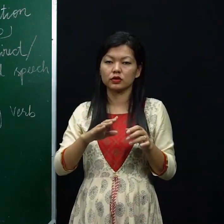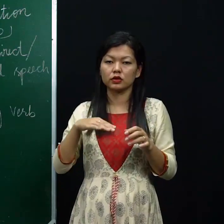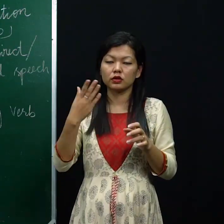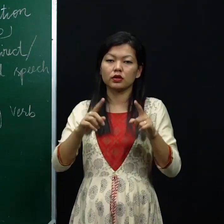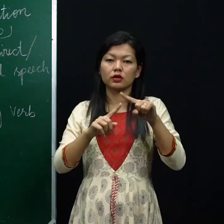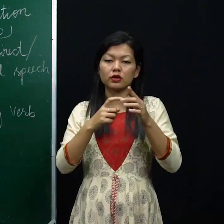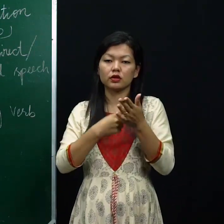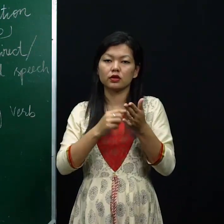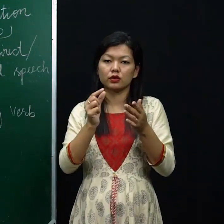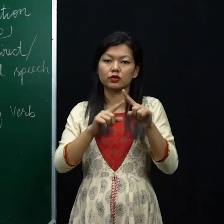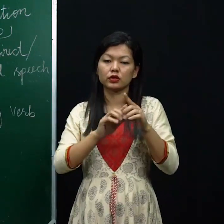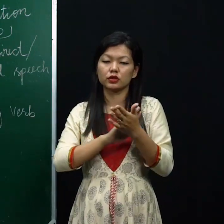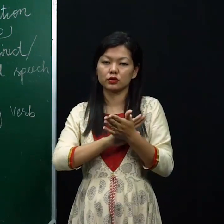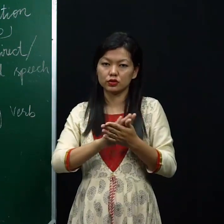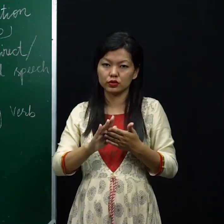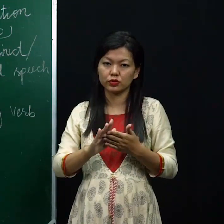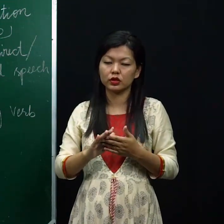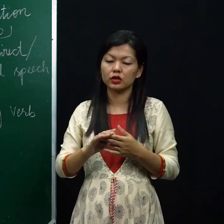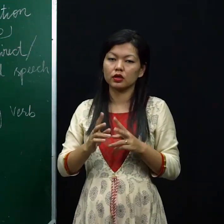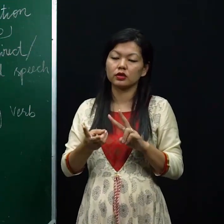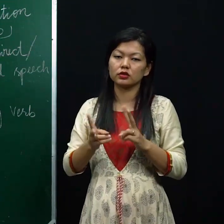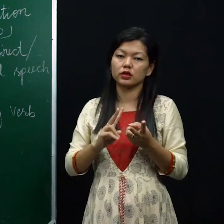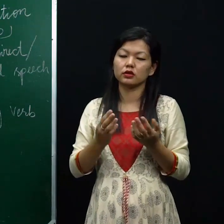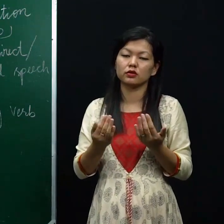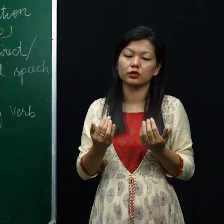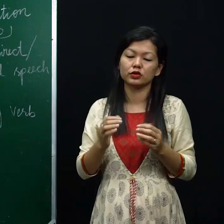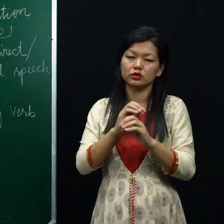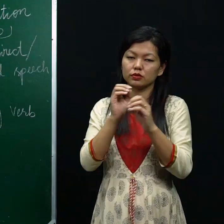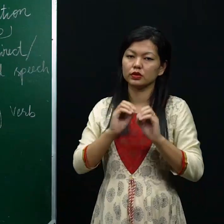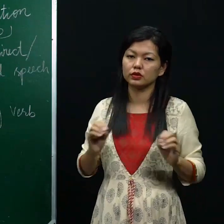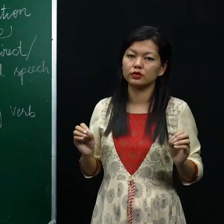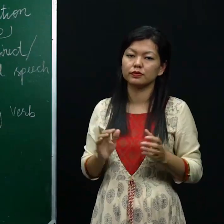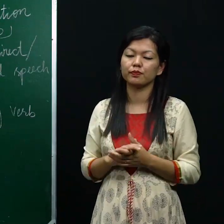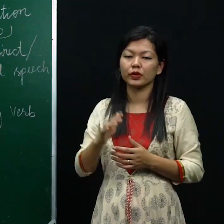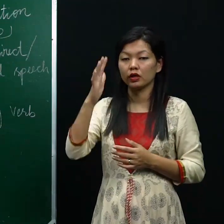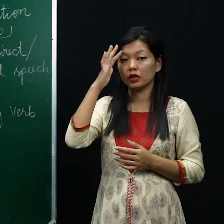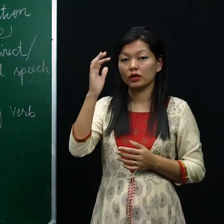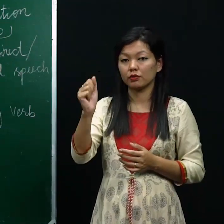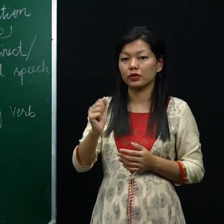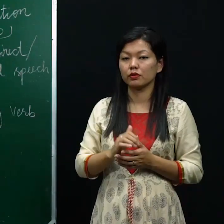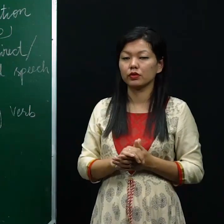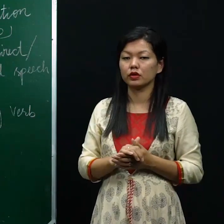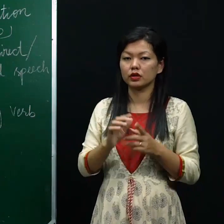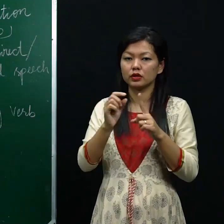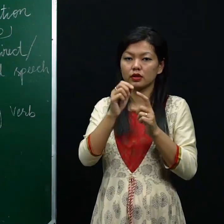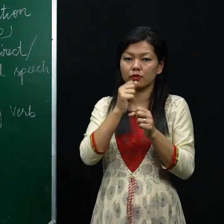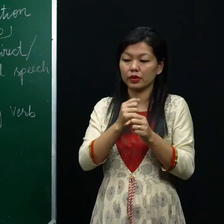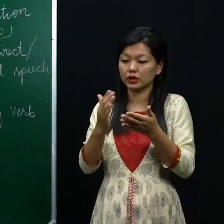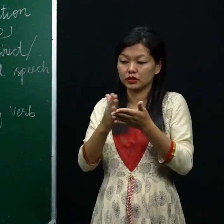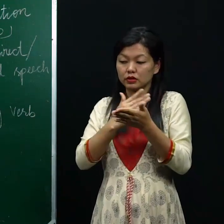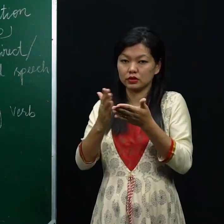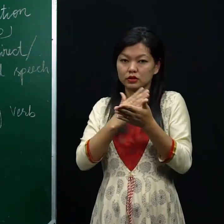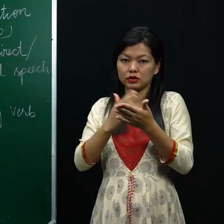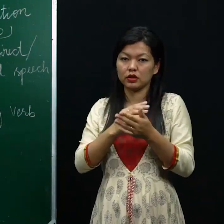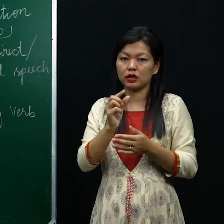speech. I want you to keep this in mind. There are some exercises that follows in the following pages, but I will not be doing everything. I just